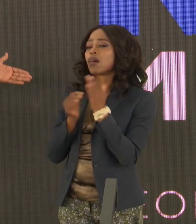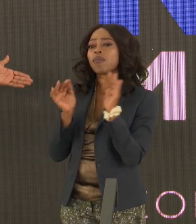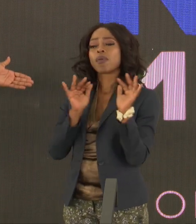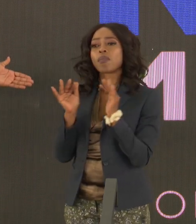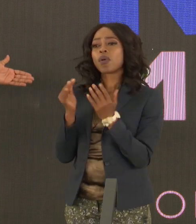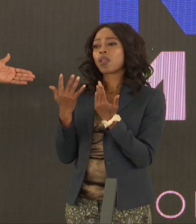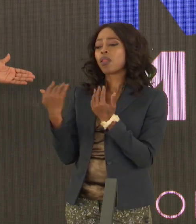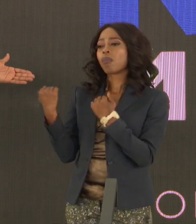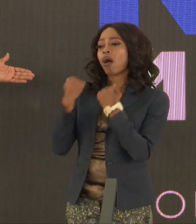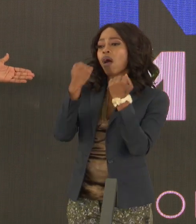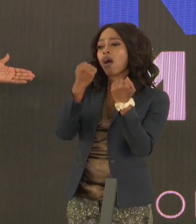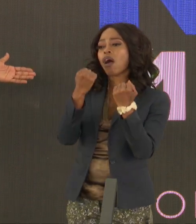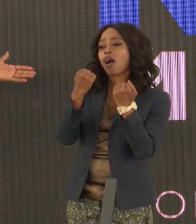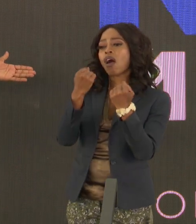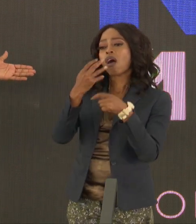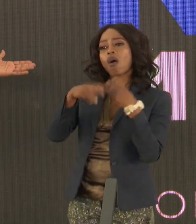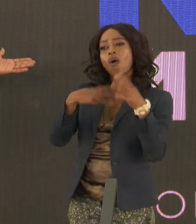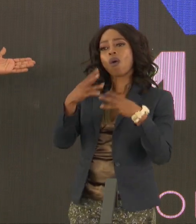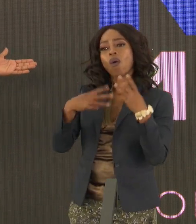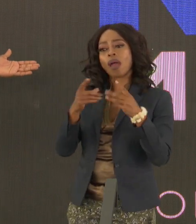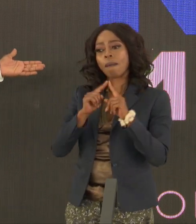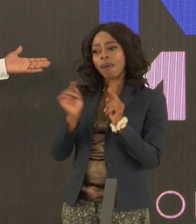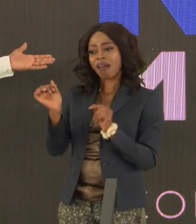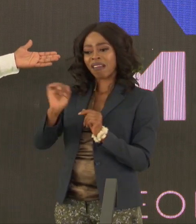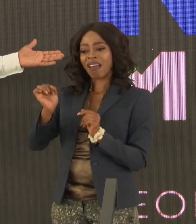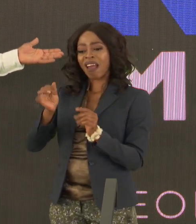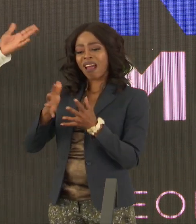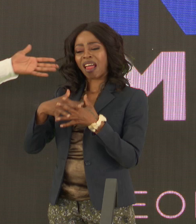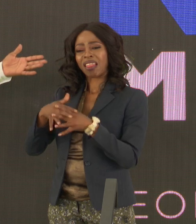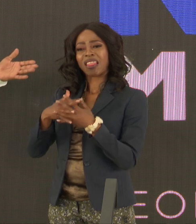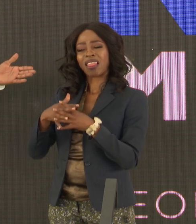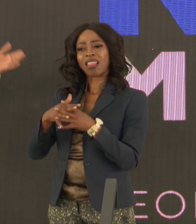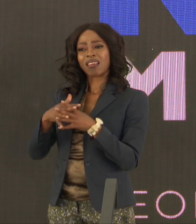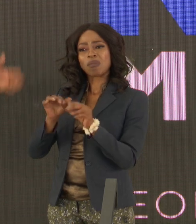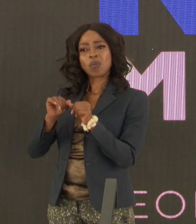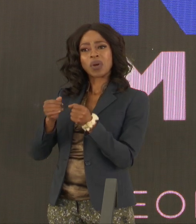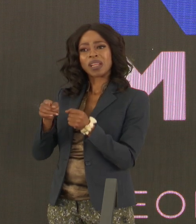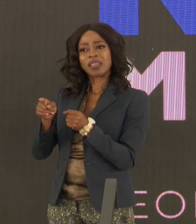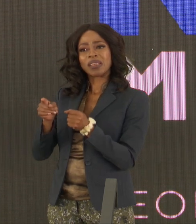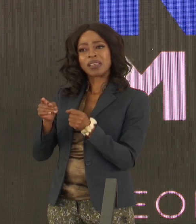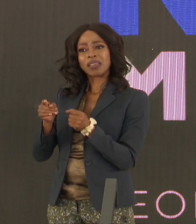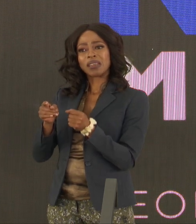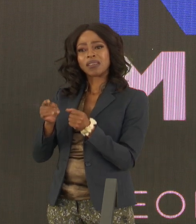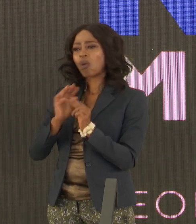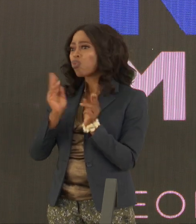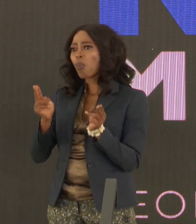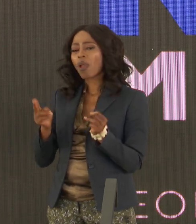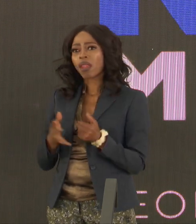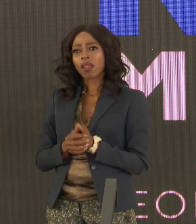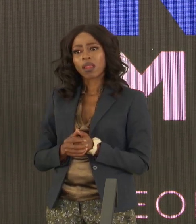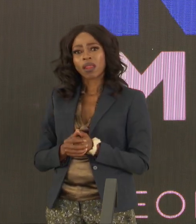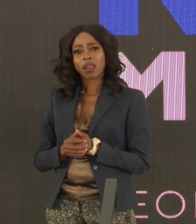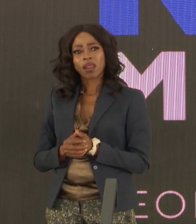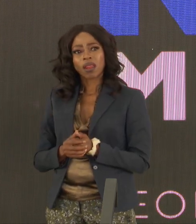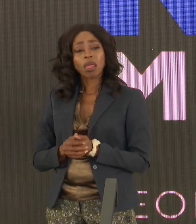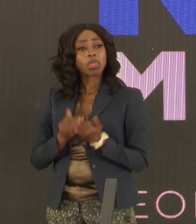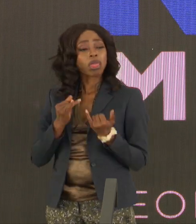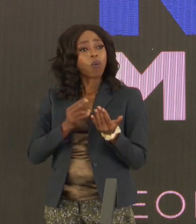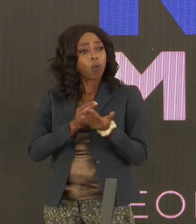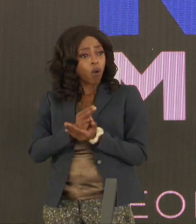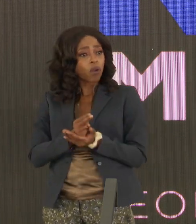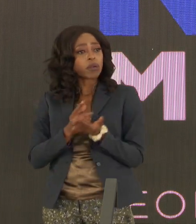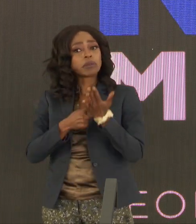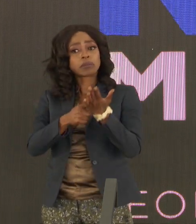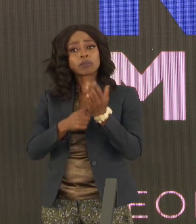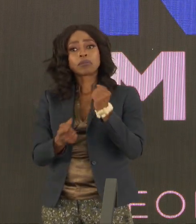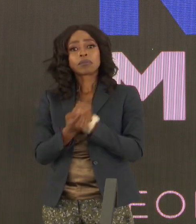to drive to work in unroadworthy cars. We can't accept that. It's not normal. So there must be honest